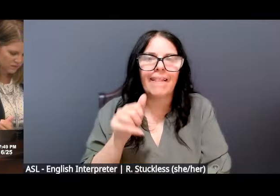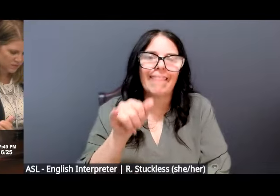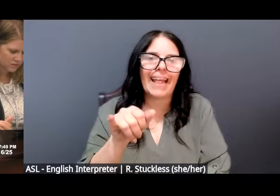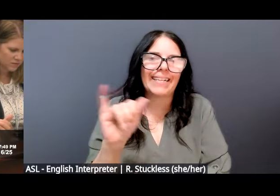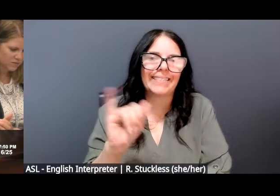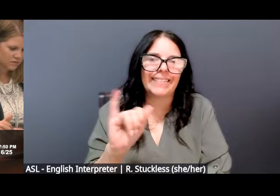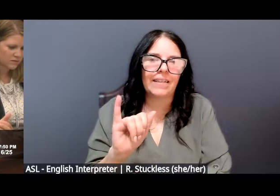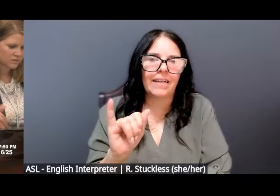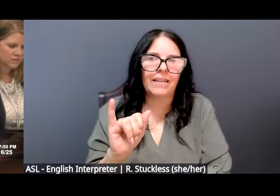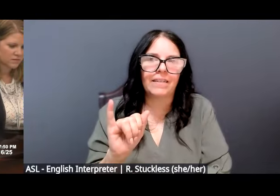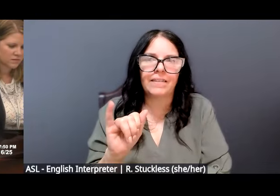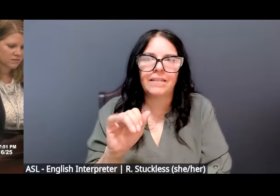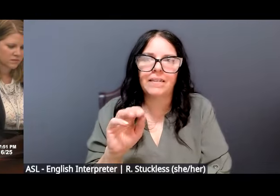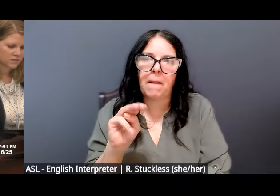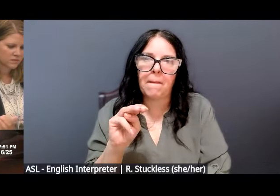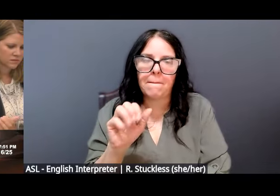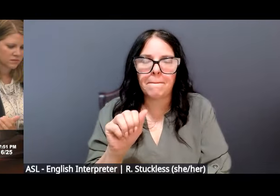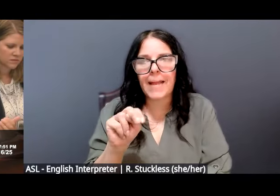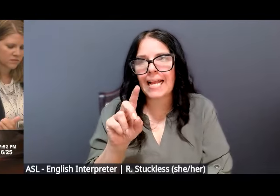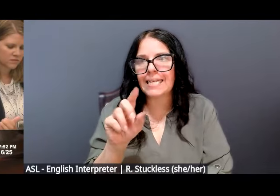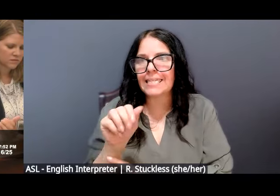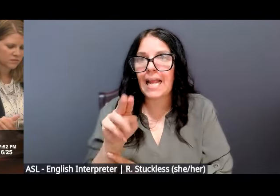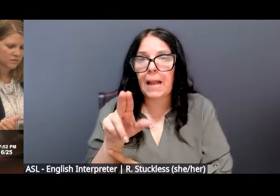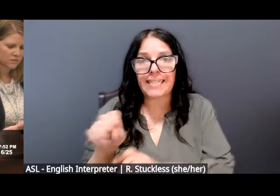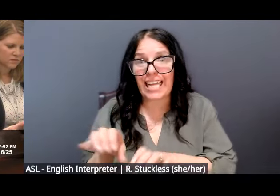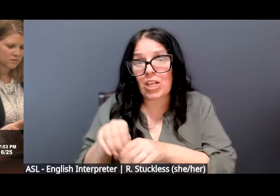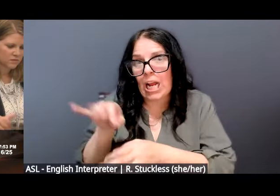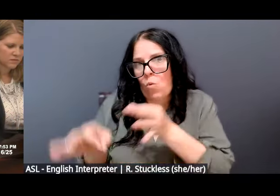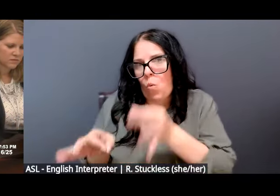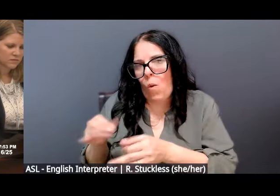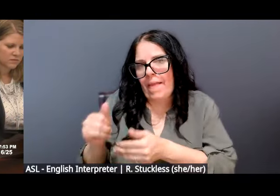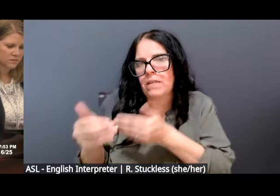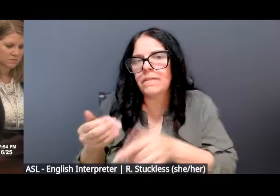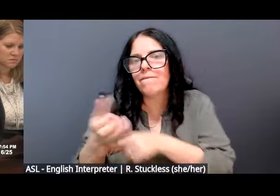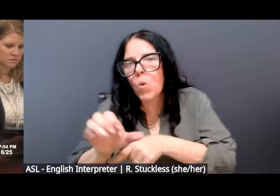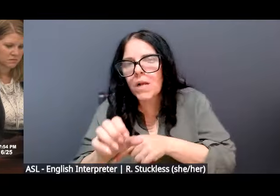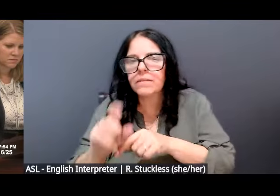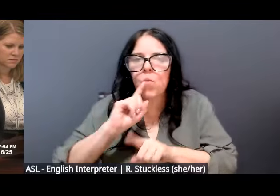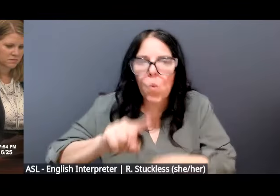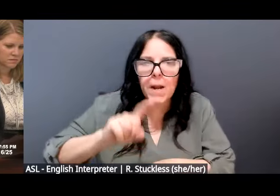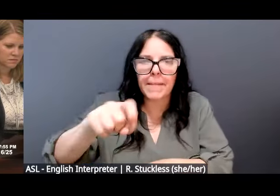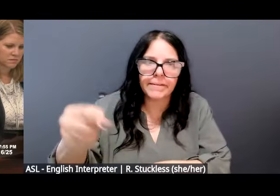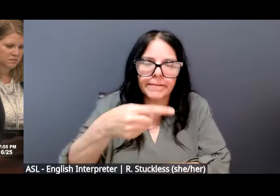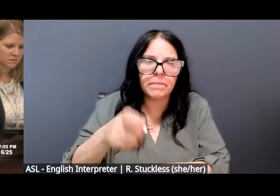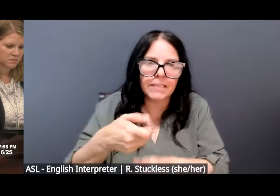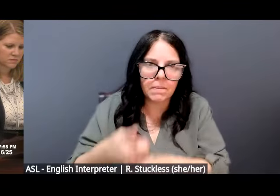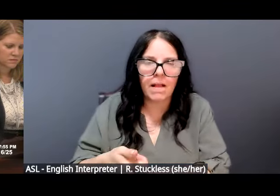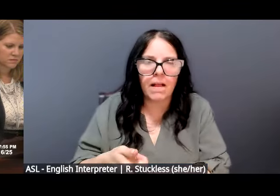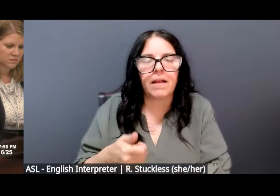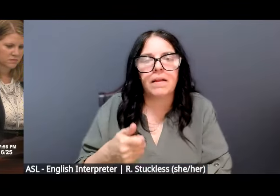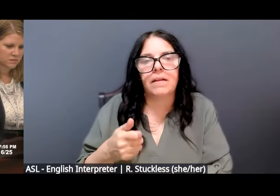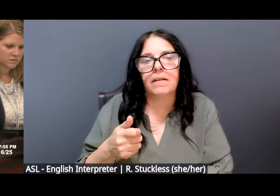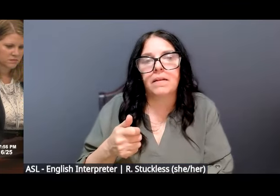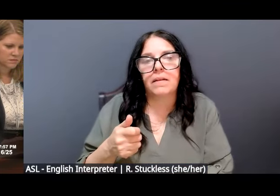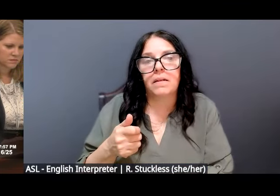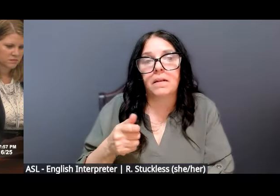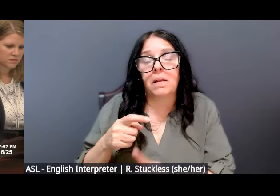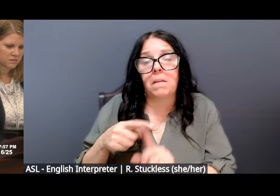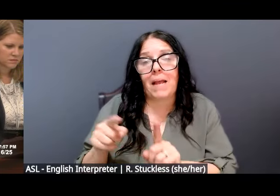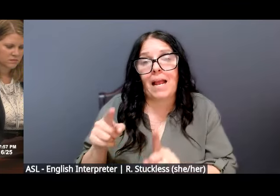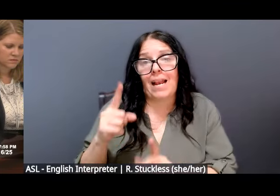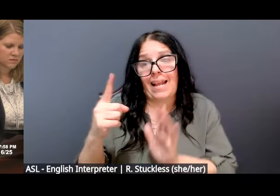mandamus action in court or some other court action to compel compliance. Whereas a $1,000 penalty